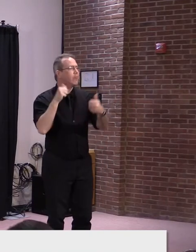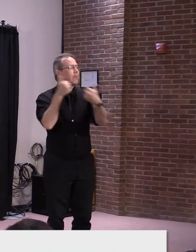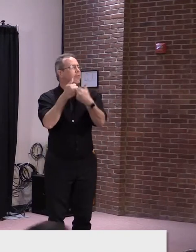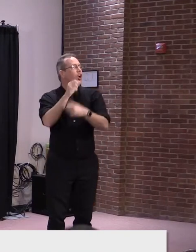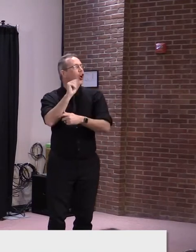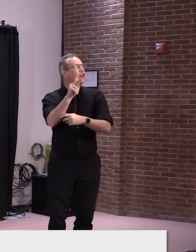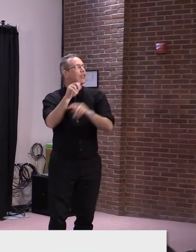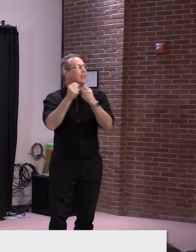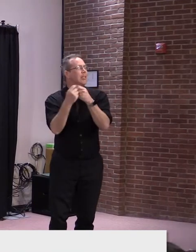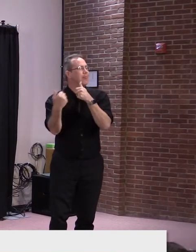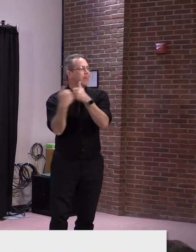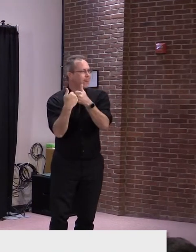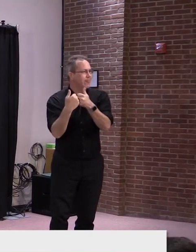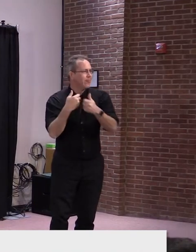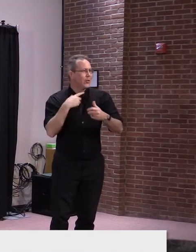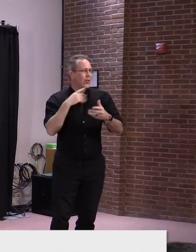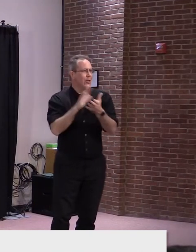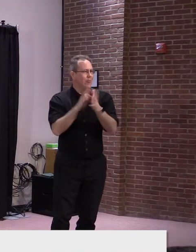make us proud, so good luck.